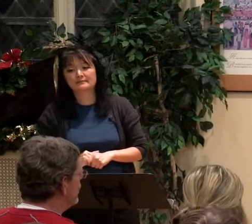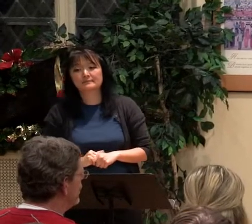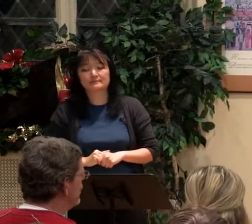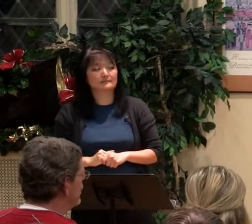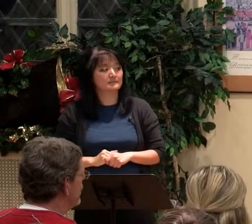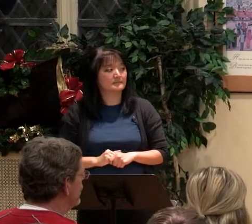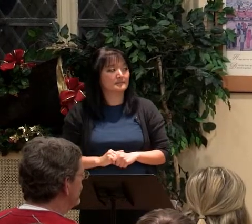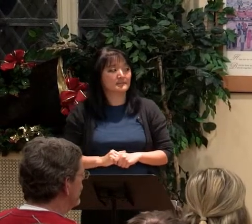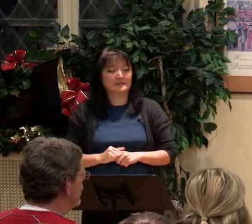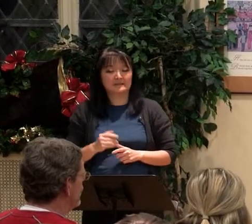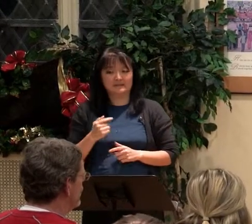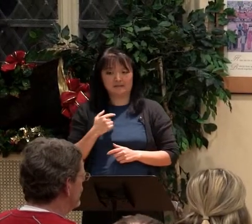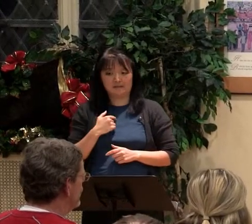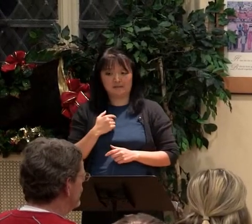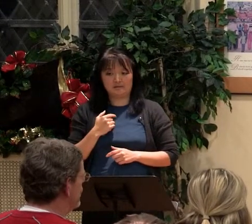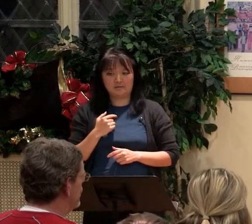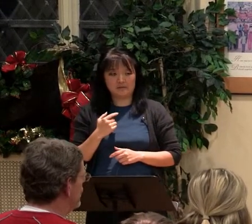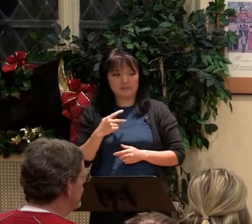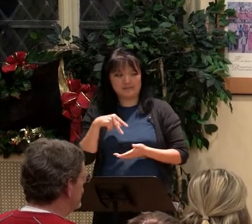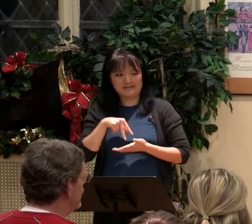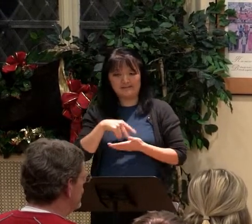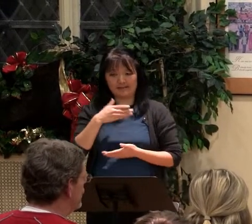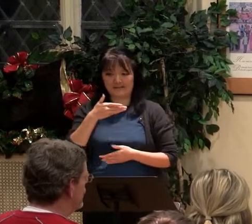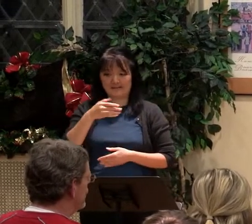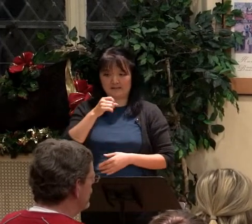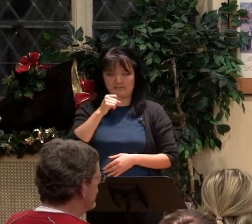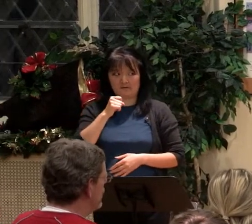Am I supposed to stand in front of that? Yeah.